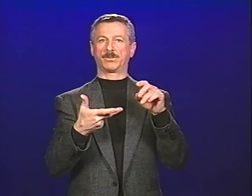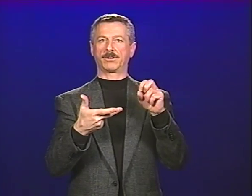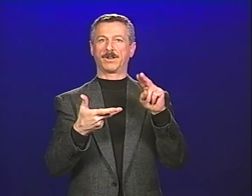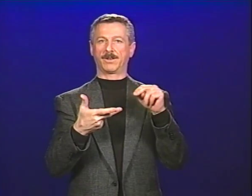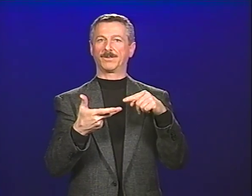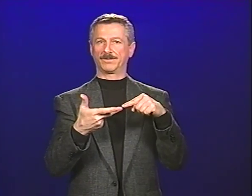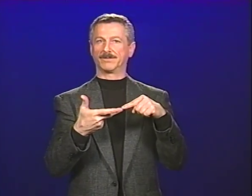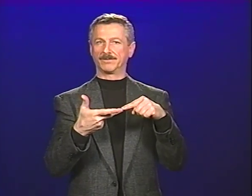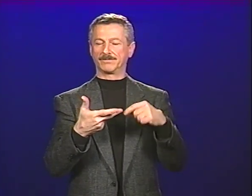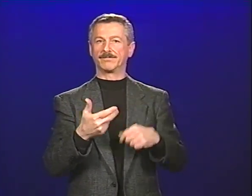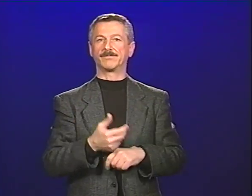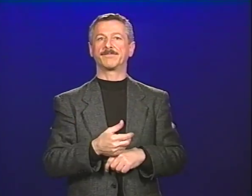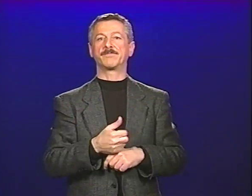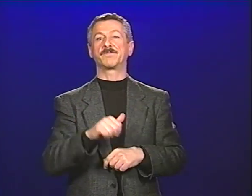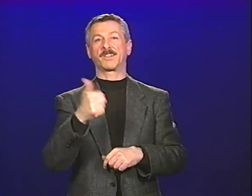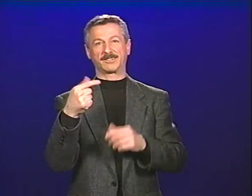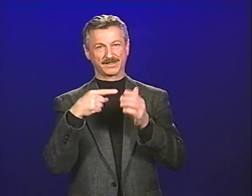the sign, the three of us, is a pronoun.